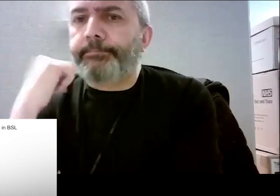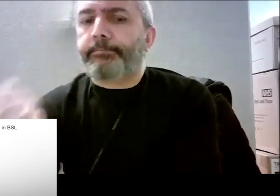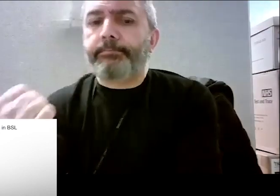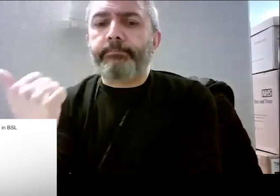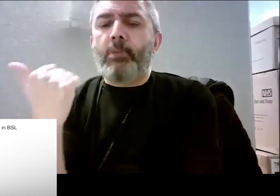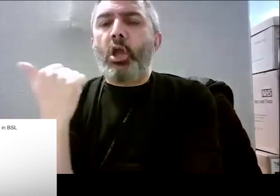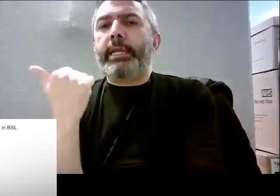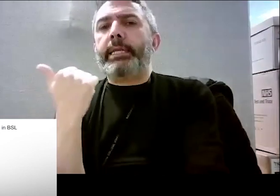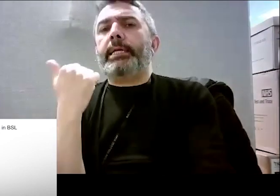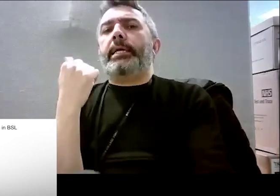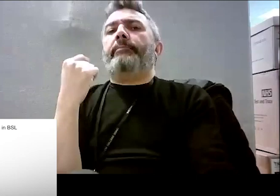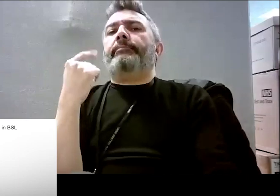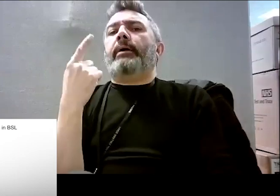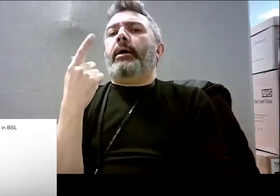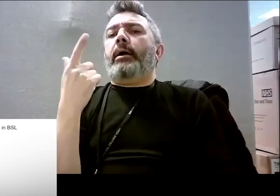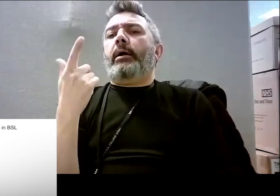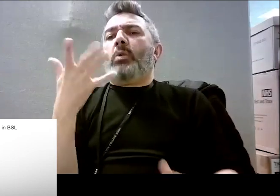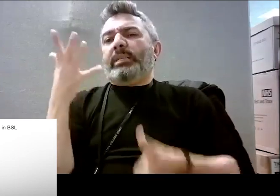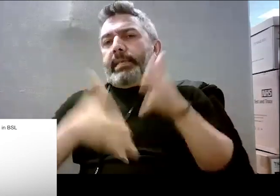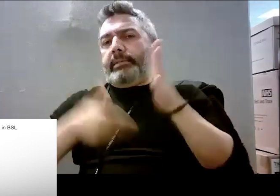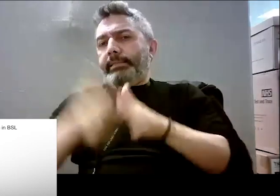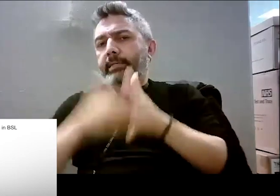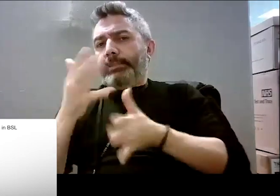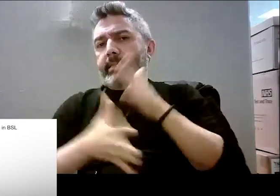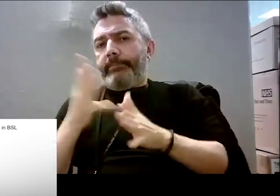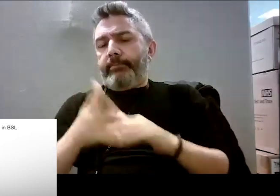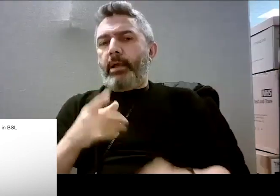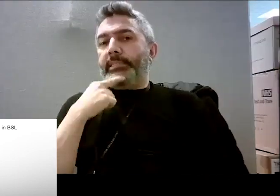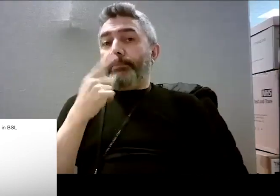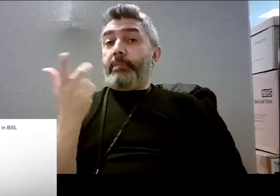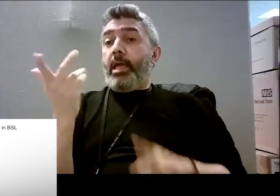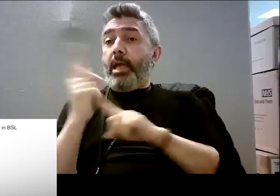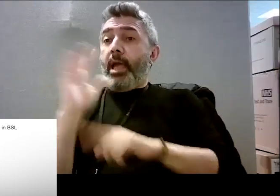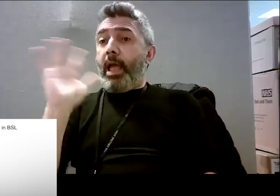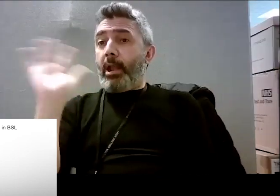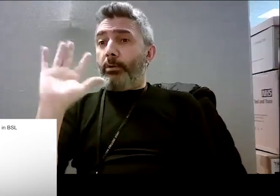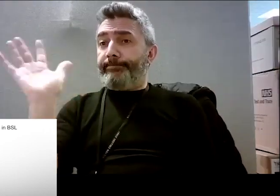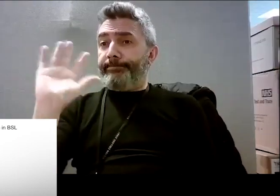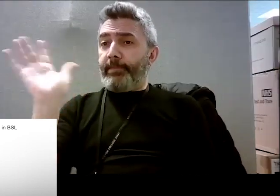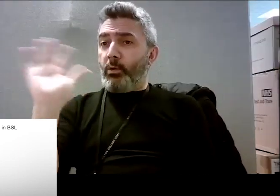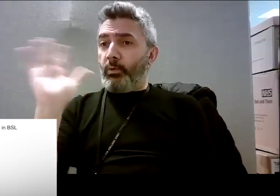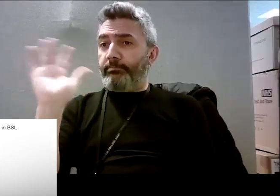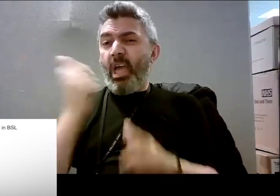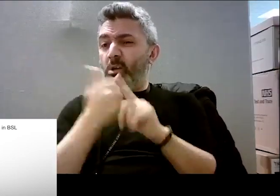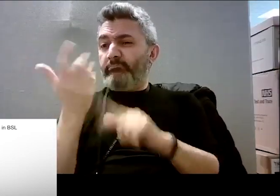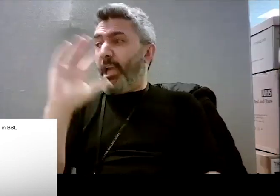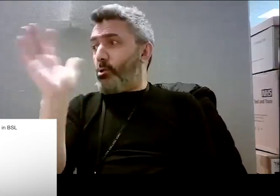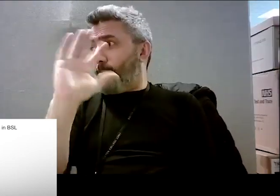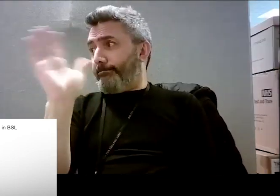maybe. Okay, so we'll just give you some basic signs. So this is hello.